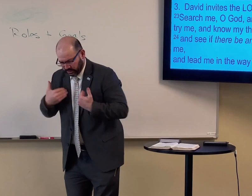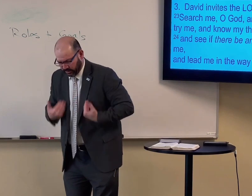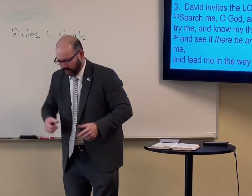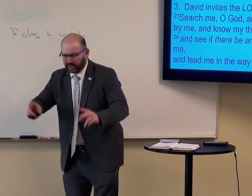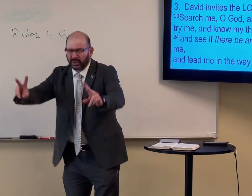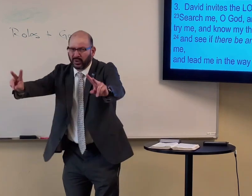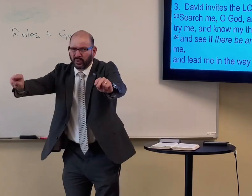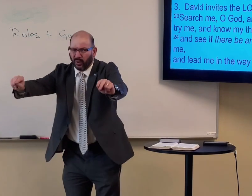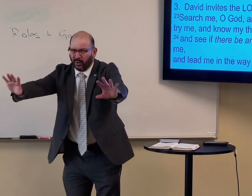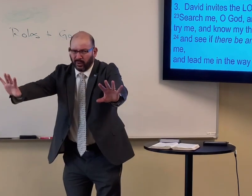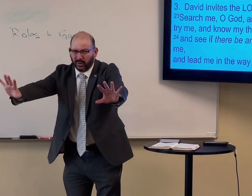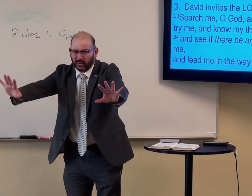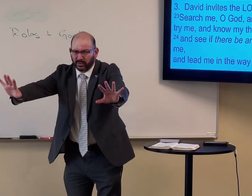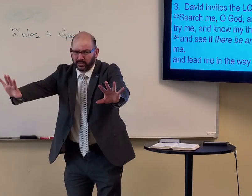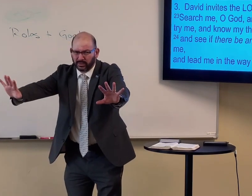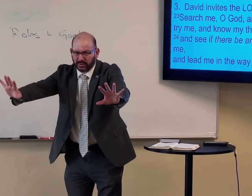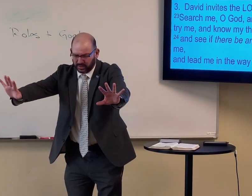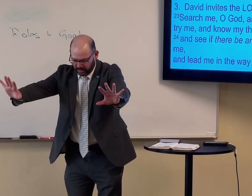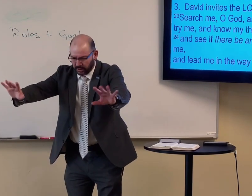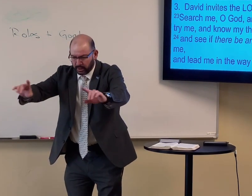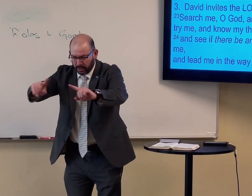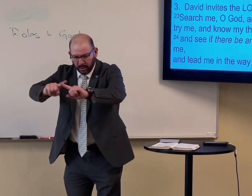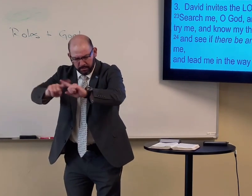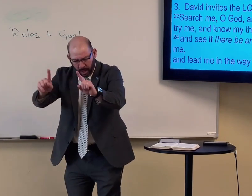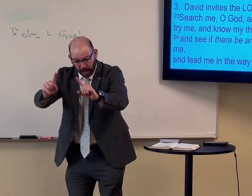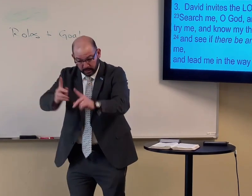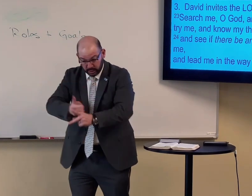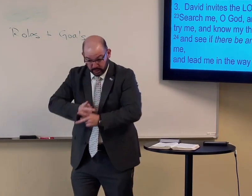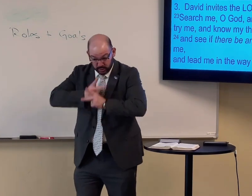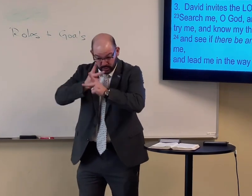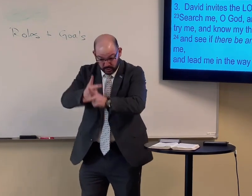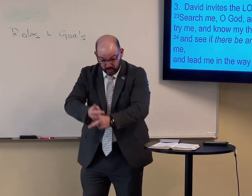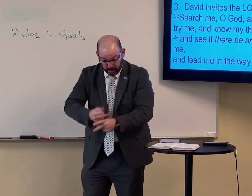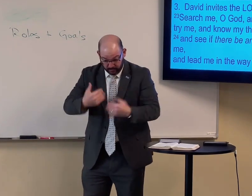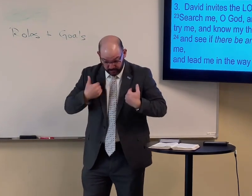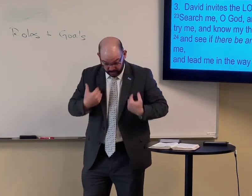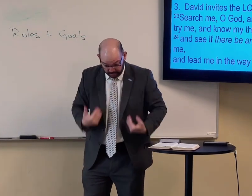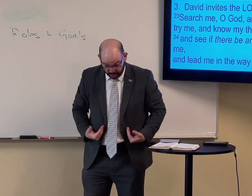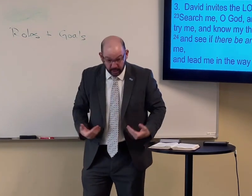Yeah. You don't worship the body. No, you don't do that. But you do take care of the body.